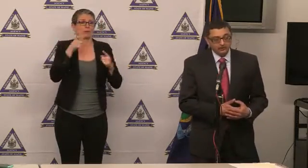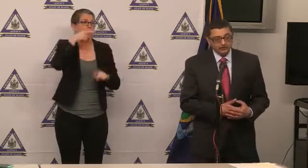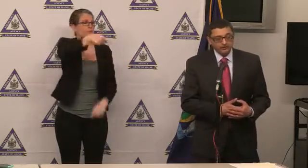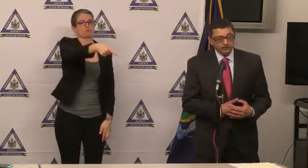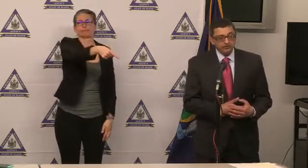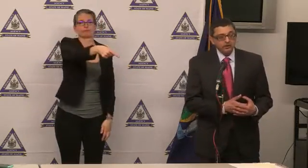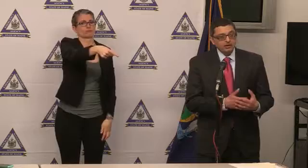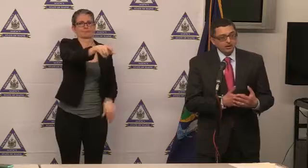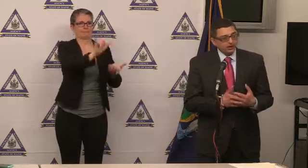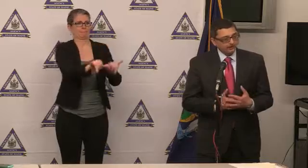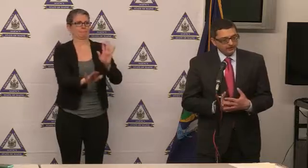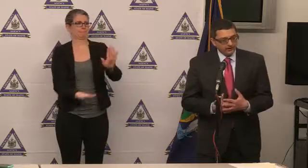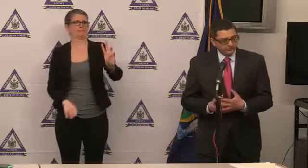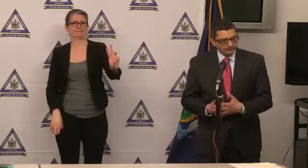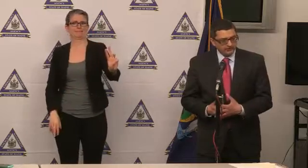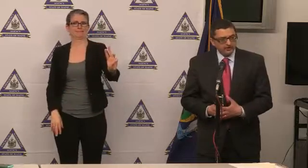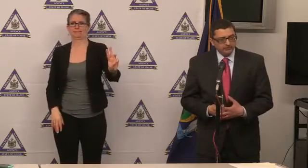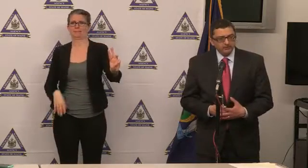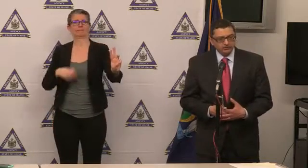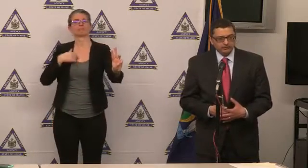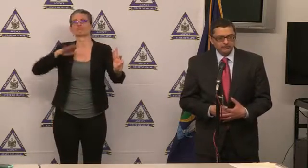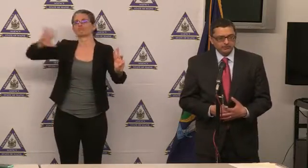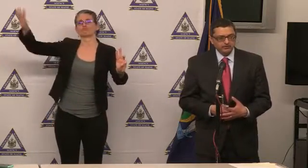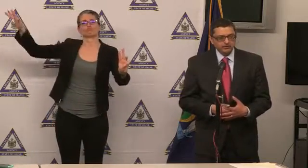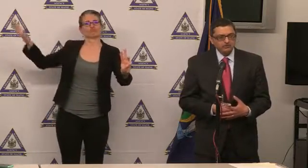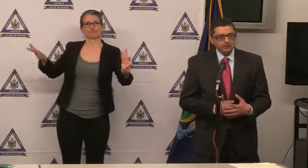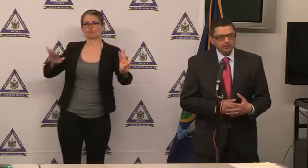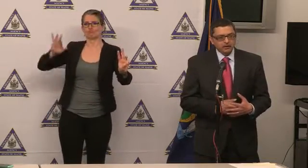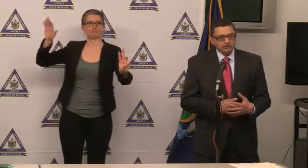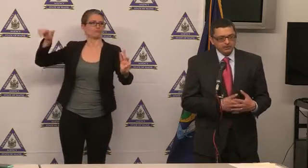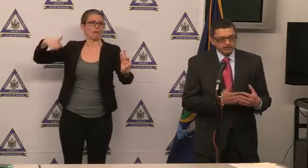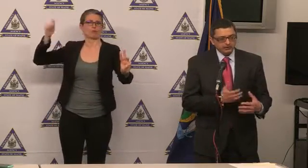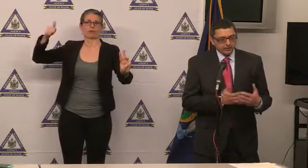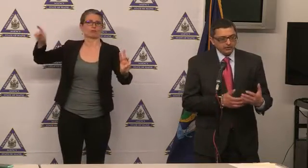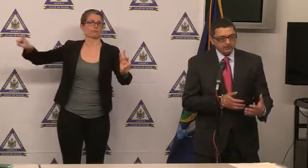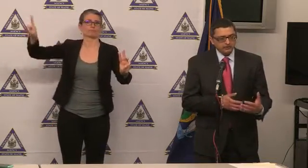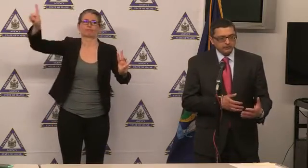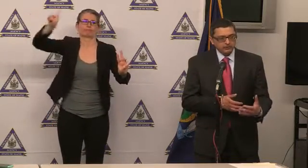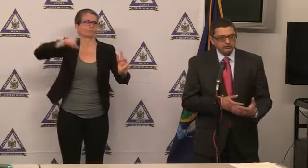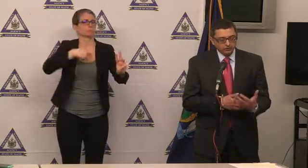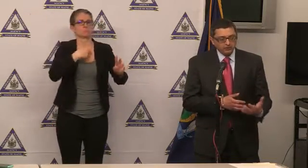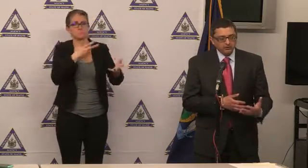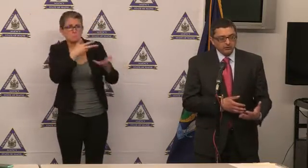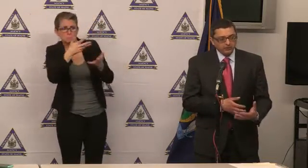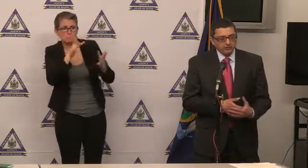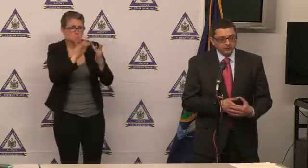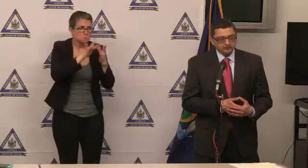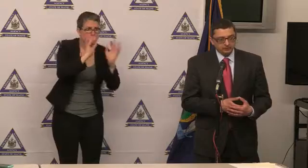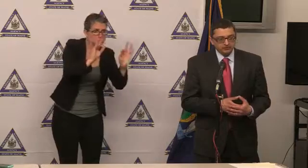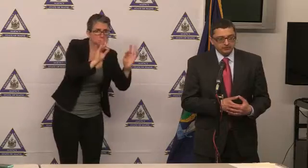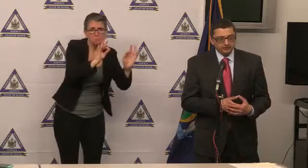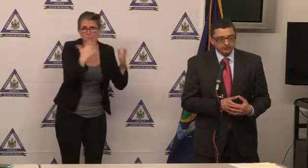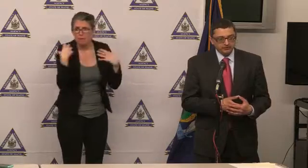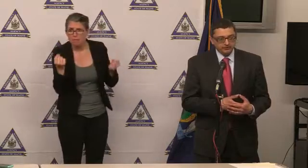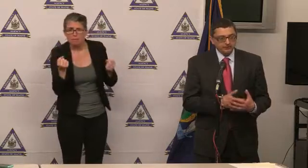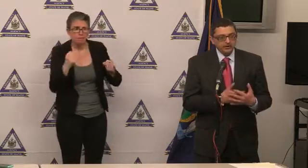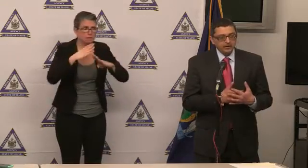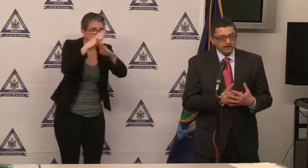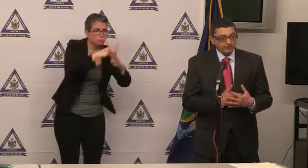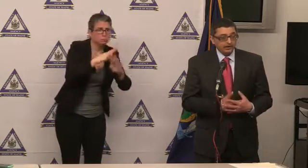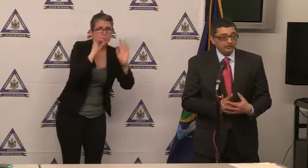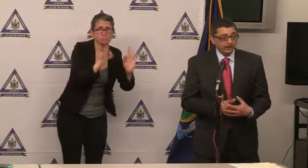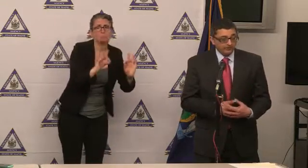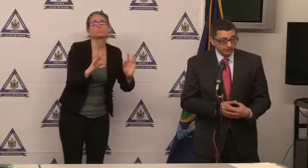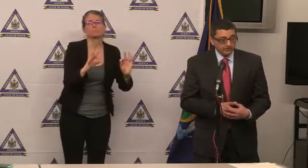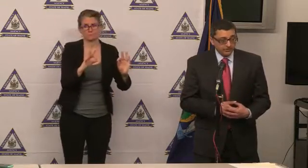colleagues at Ocean View. I think, as I may have mentioned yesterday, Steve, because of our concern for the well-being of Ocean View residents,